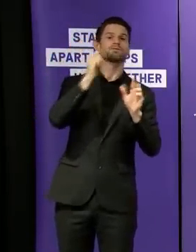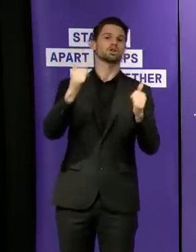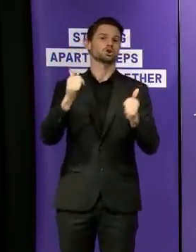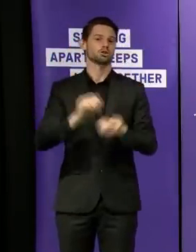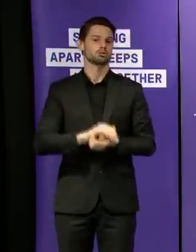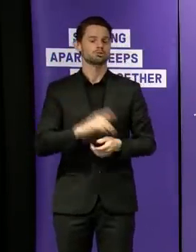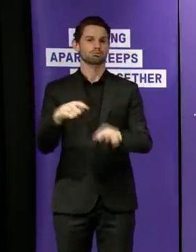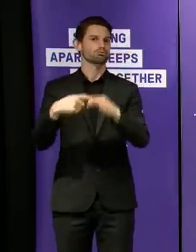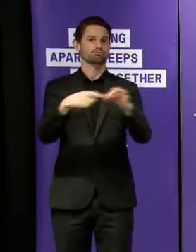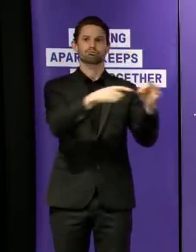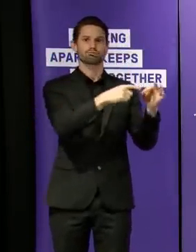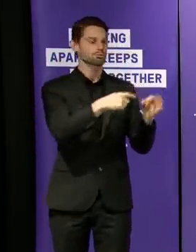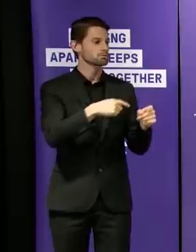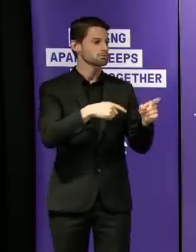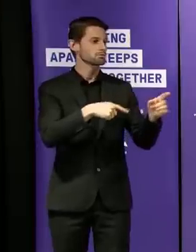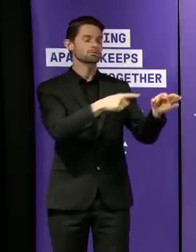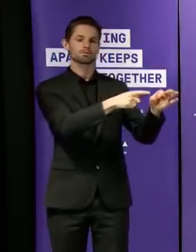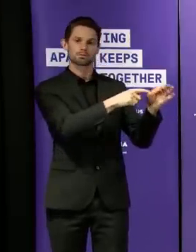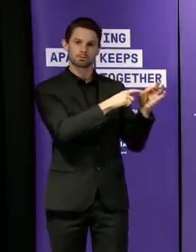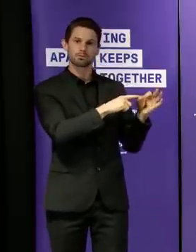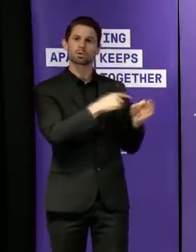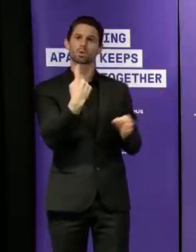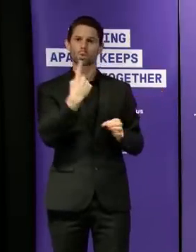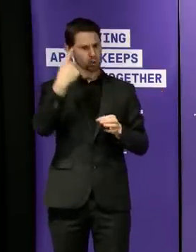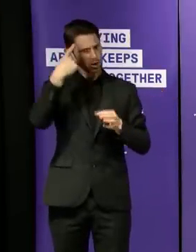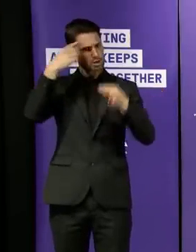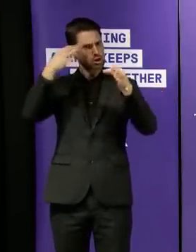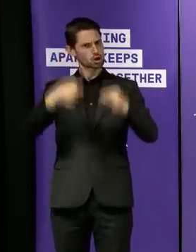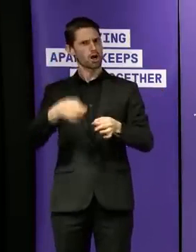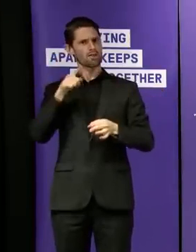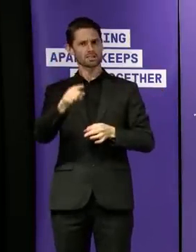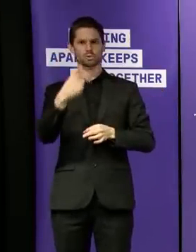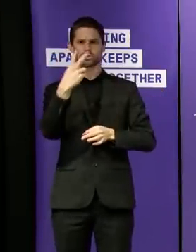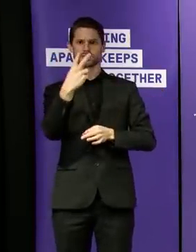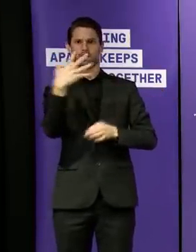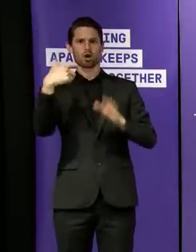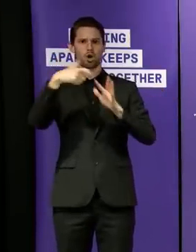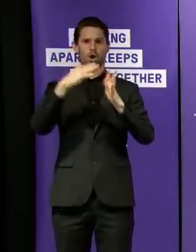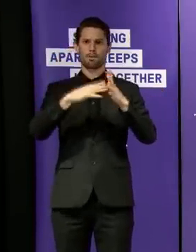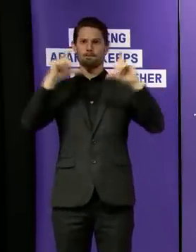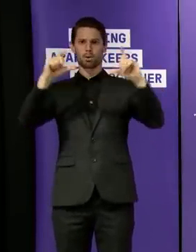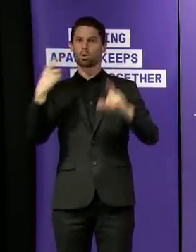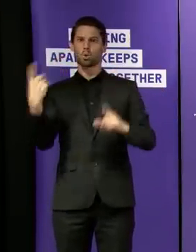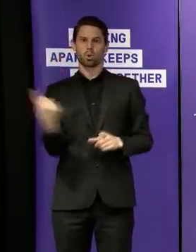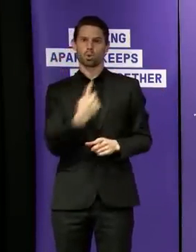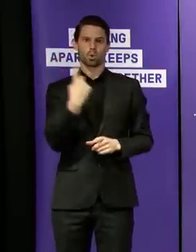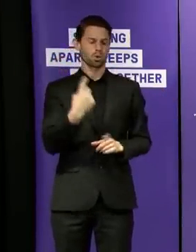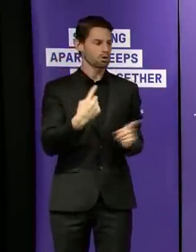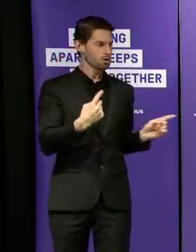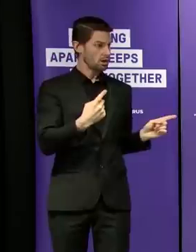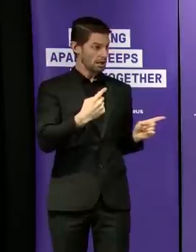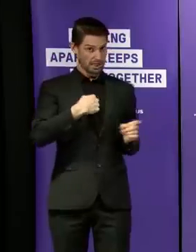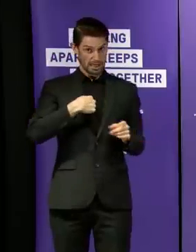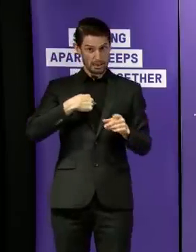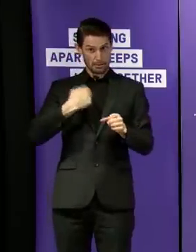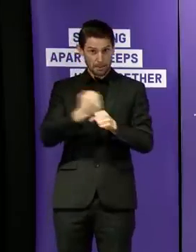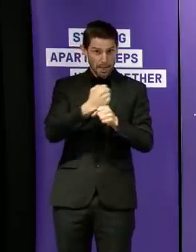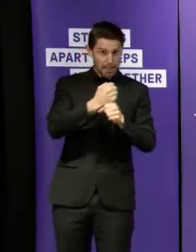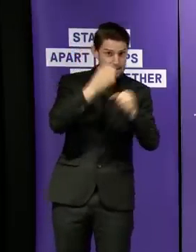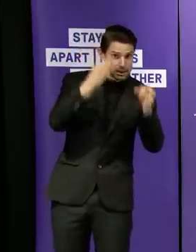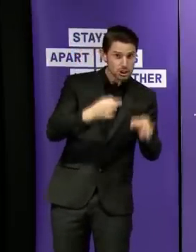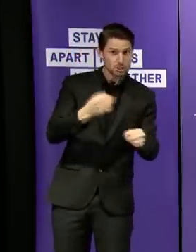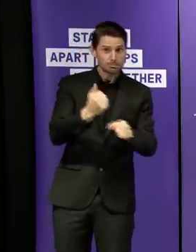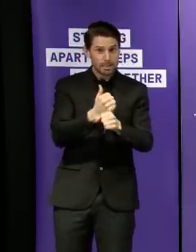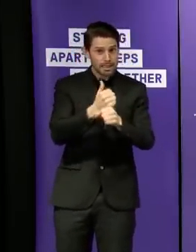you tell us who decided on the 25 Ks? Sorry? Can you tell us who decided on the All of these decisions are based on public health advice. None